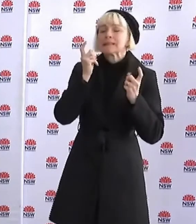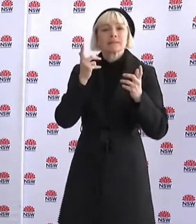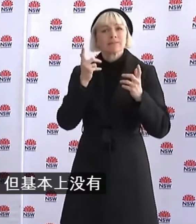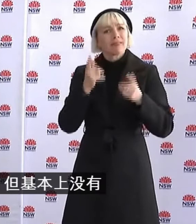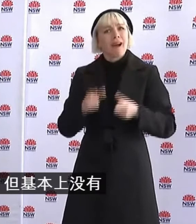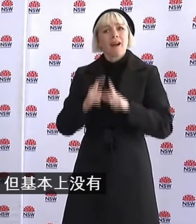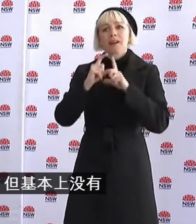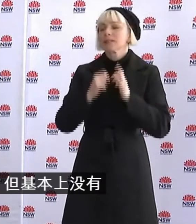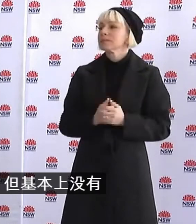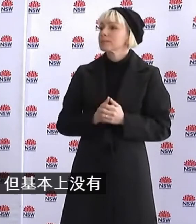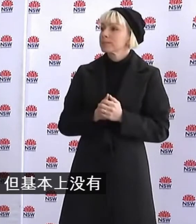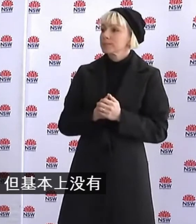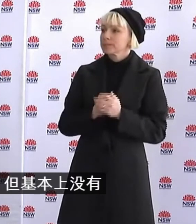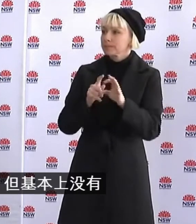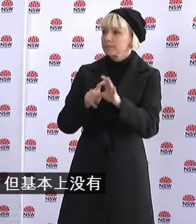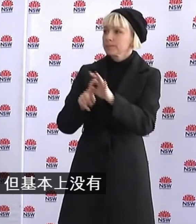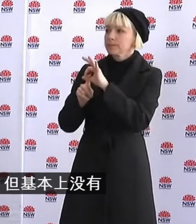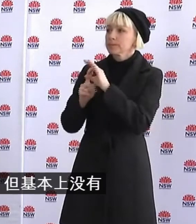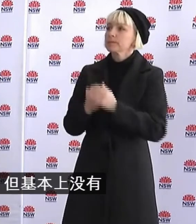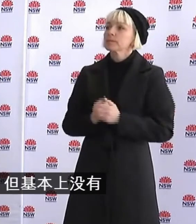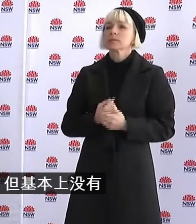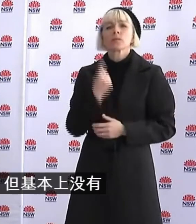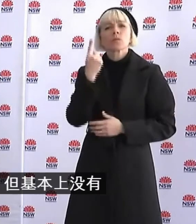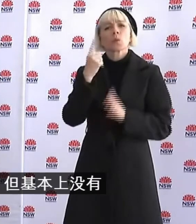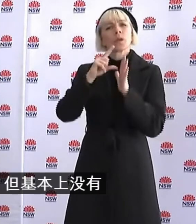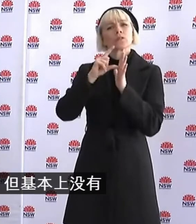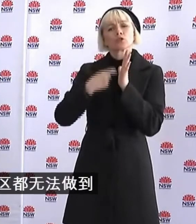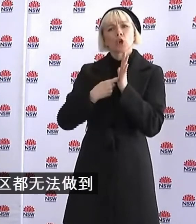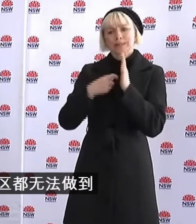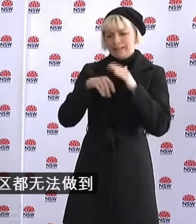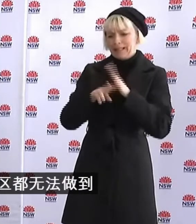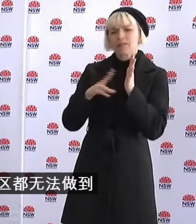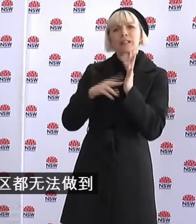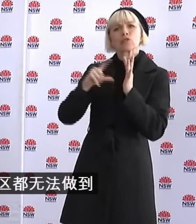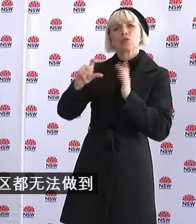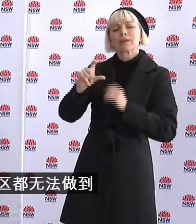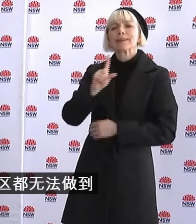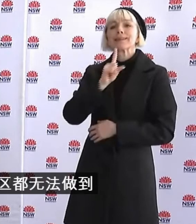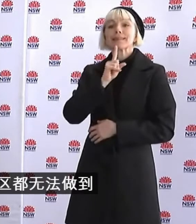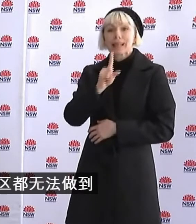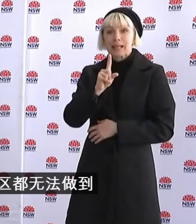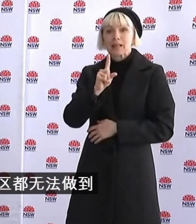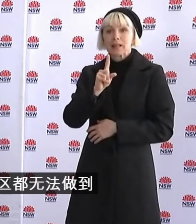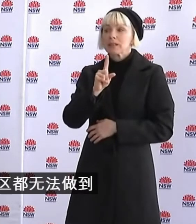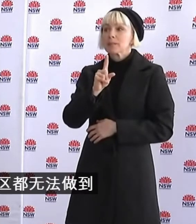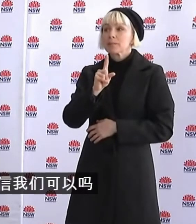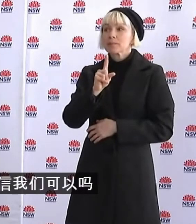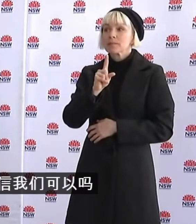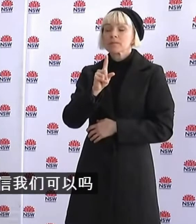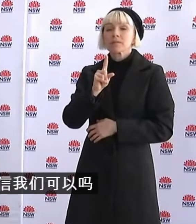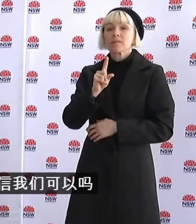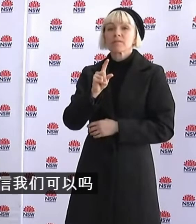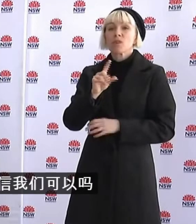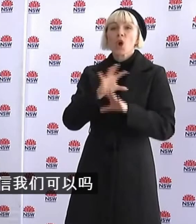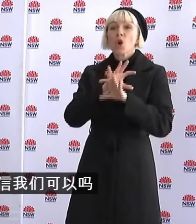I think it was Dr. Sutton down in Victoria that mentioned it, but basically that no jurisdiction has managed to, once Delta has got